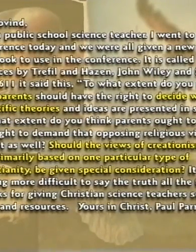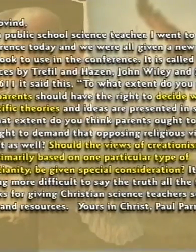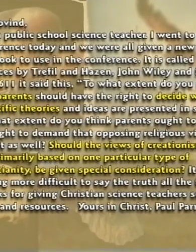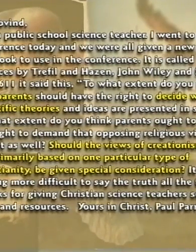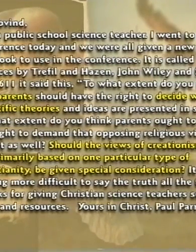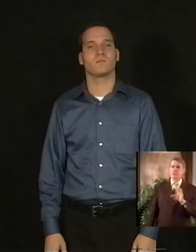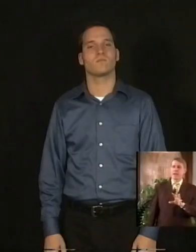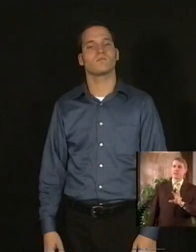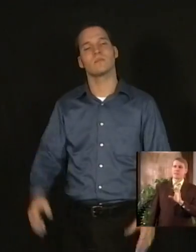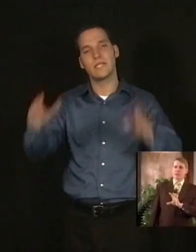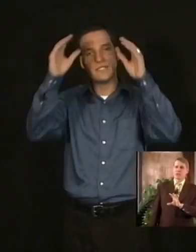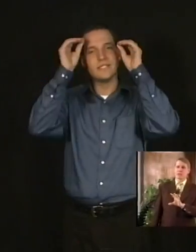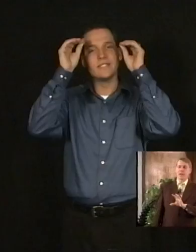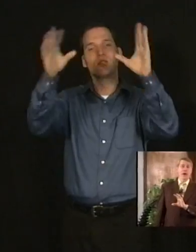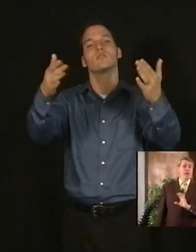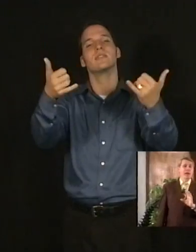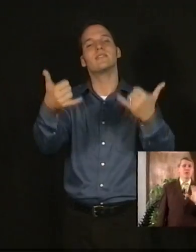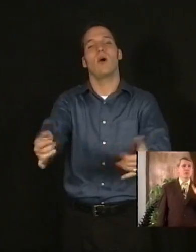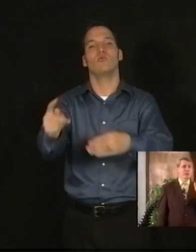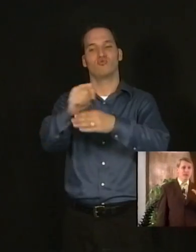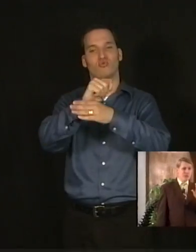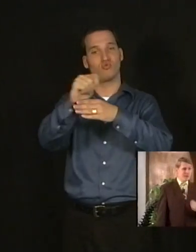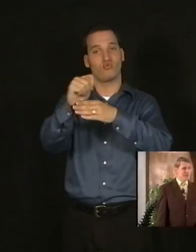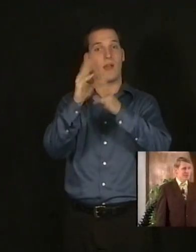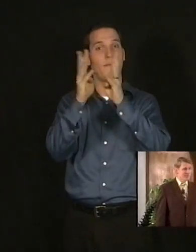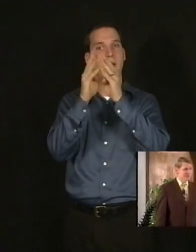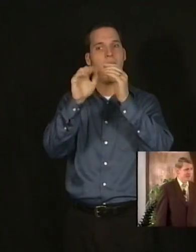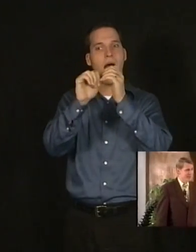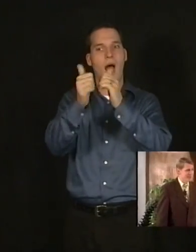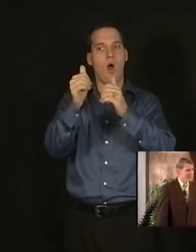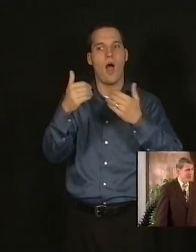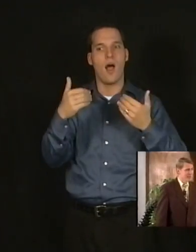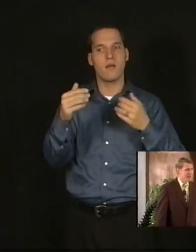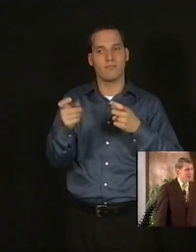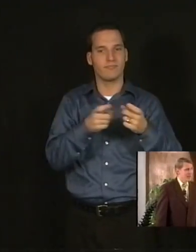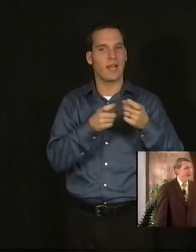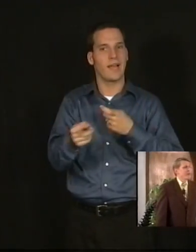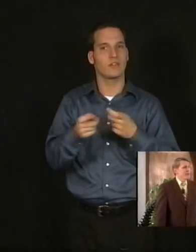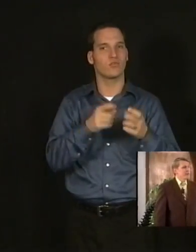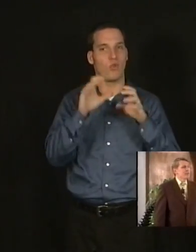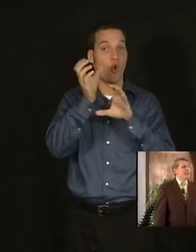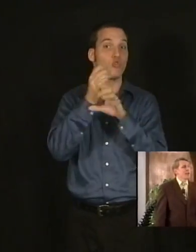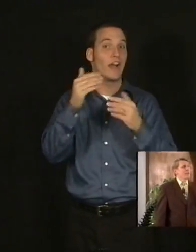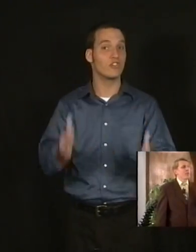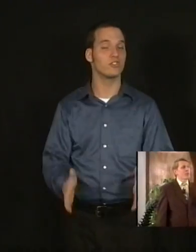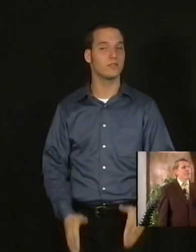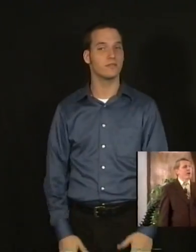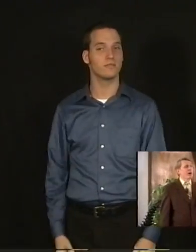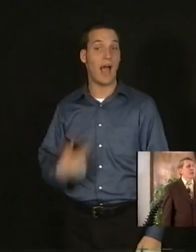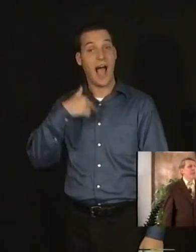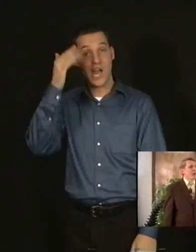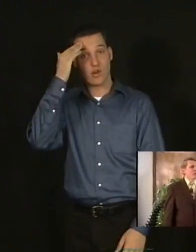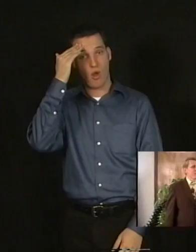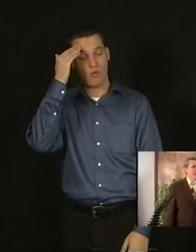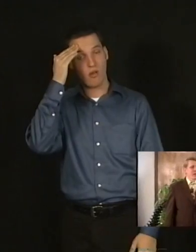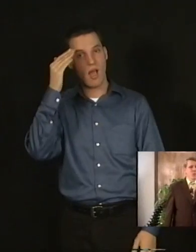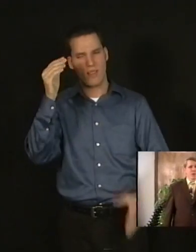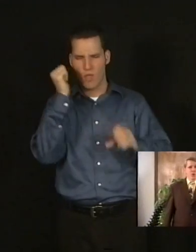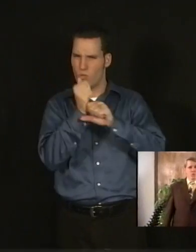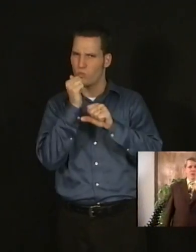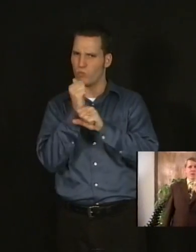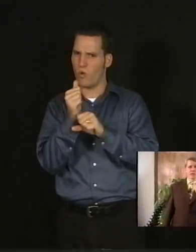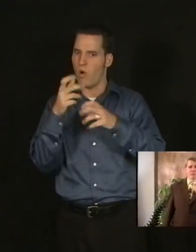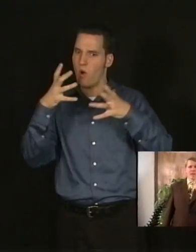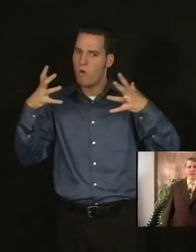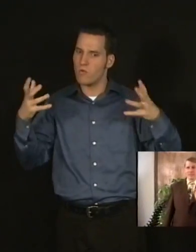The teachers now are being trained in sessions to how to handle creationists. I know this, they work very hard to make you feel like